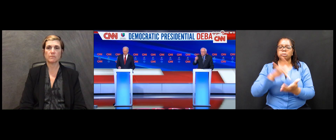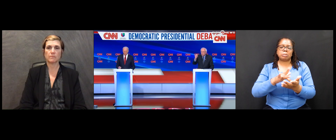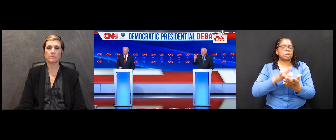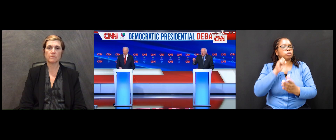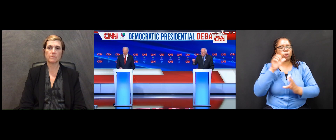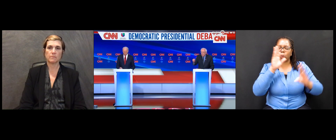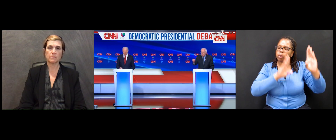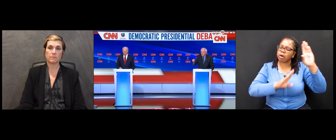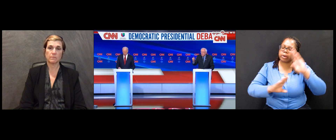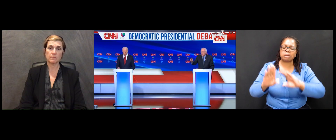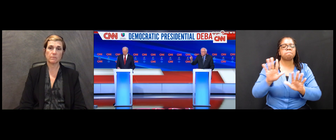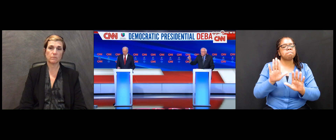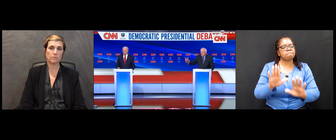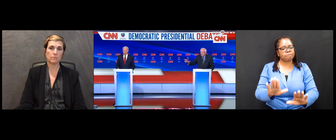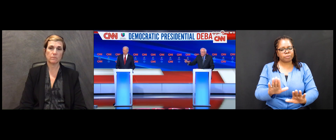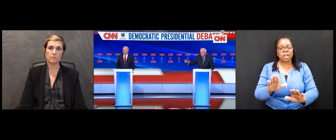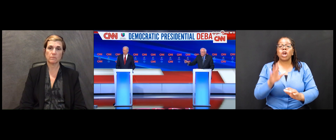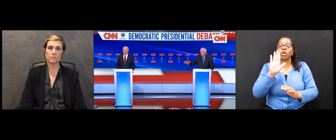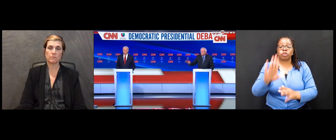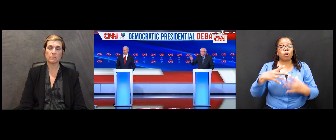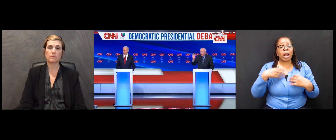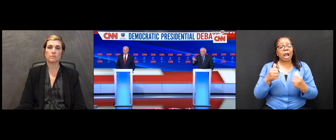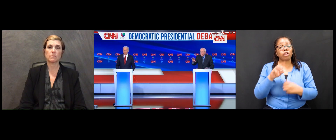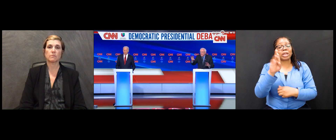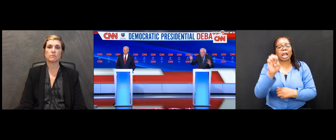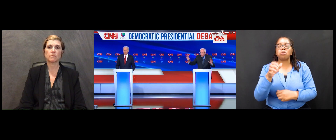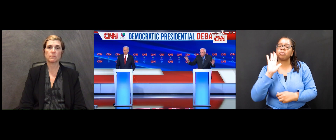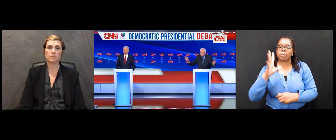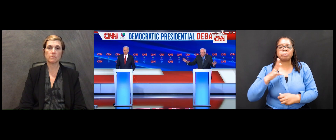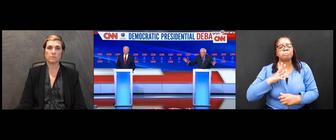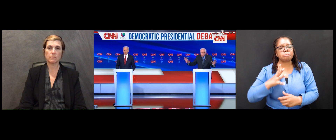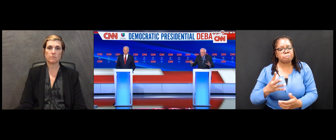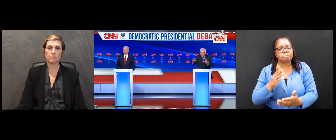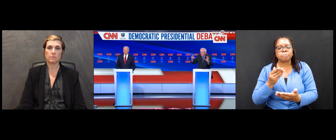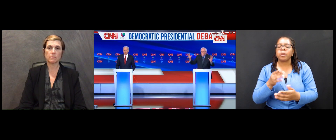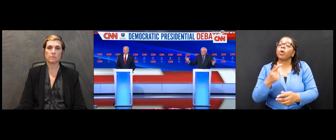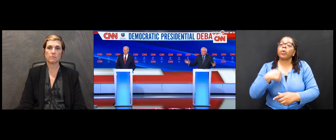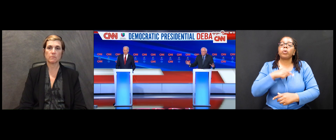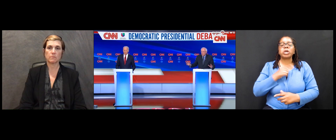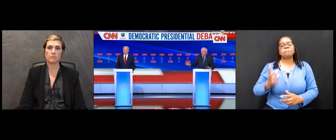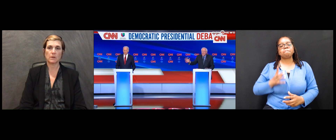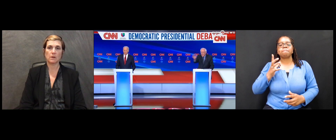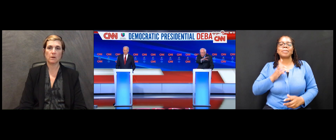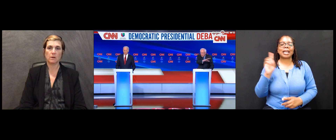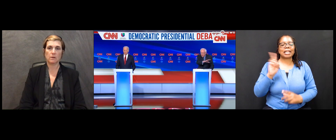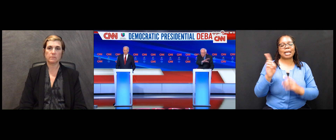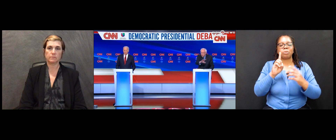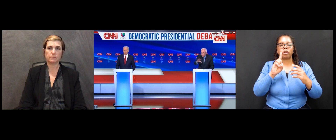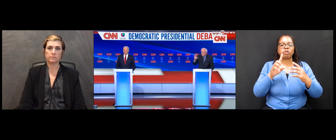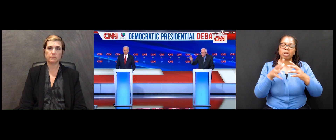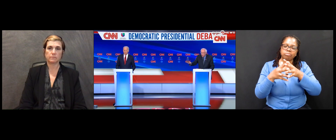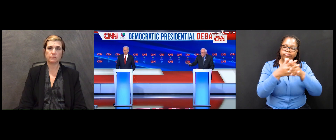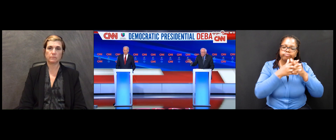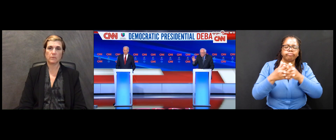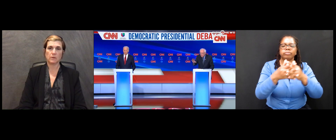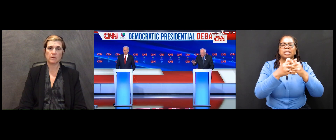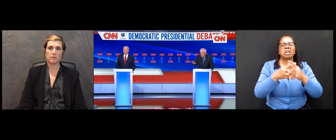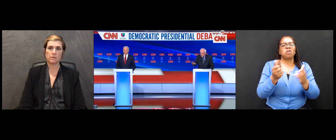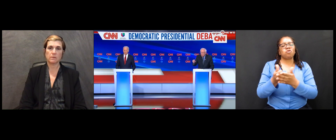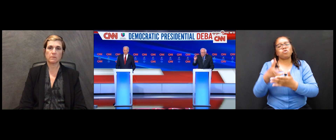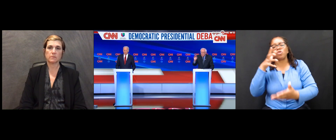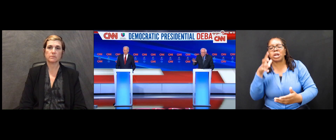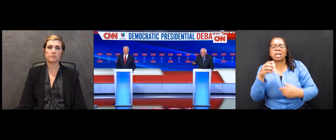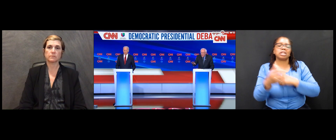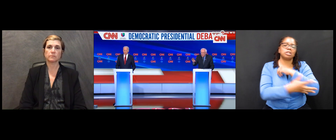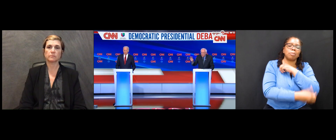about the cost of the health care that you're going to get, because we are a nation, a civilized, democratic society. Everybody, rich and poor, middle